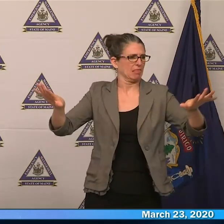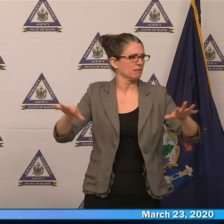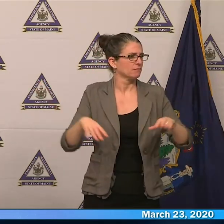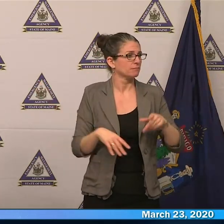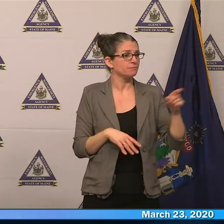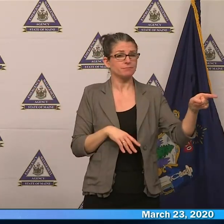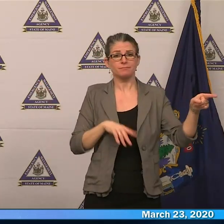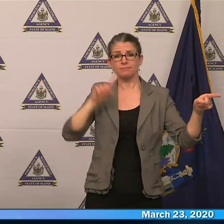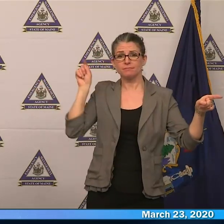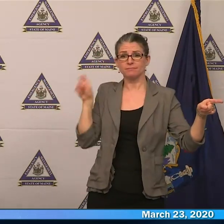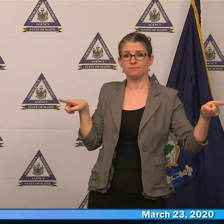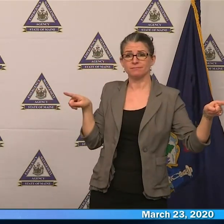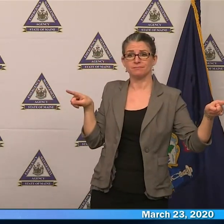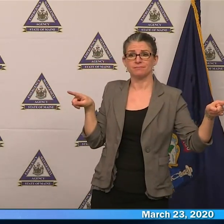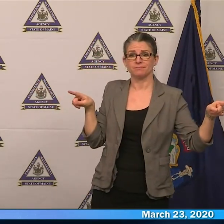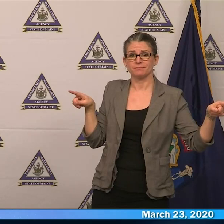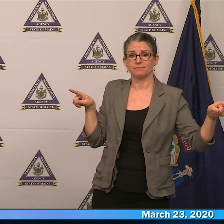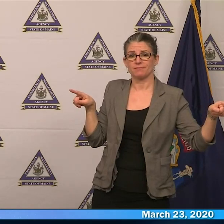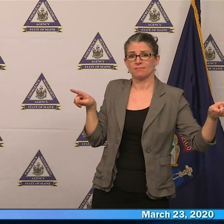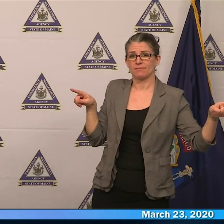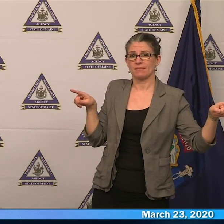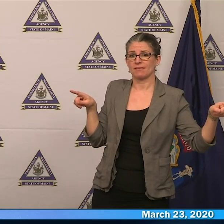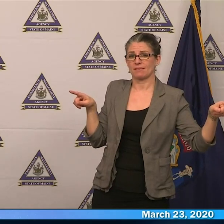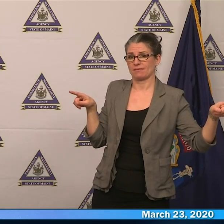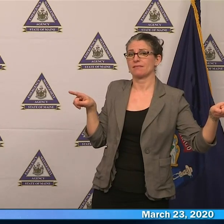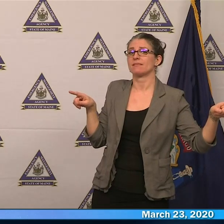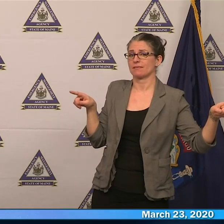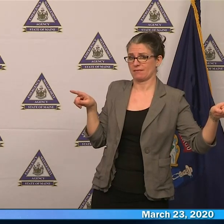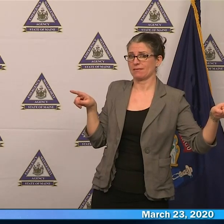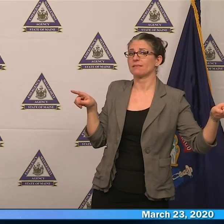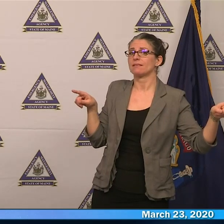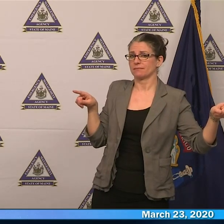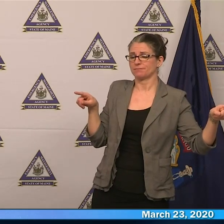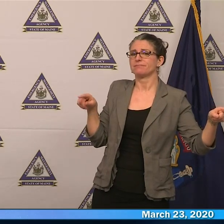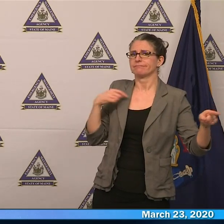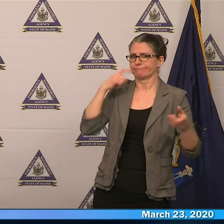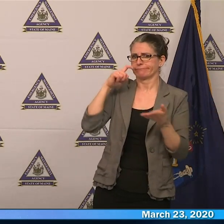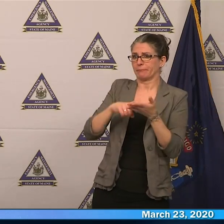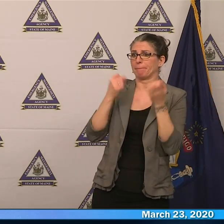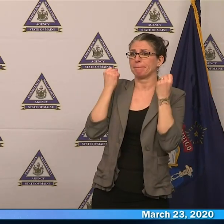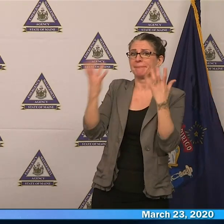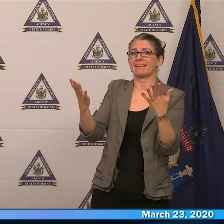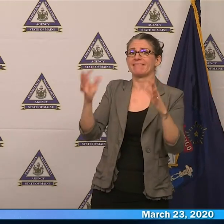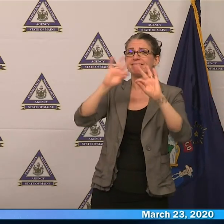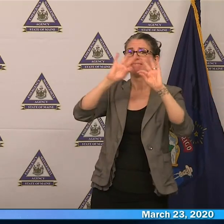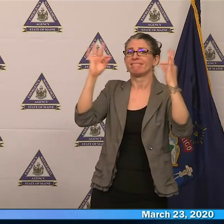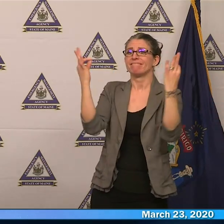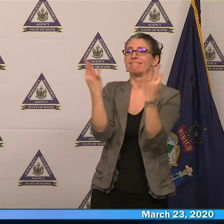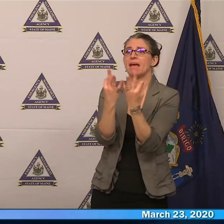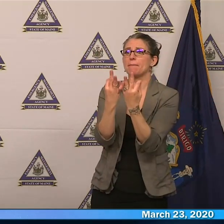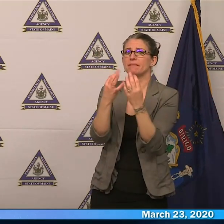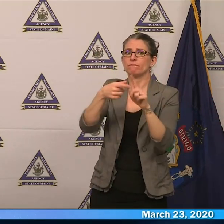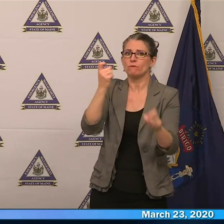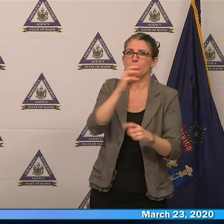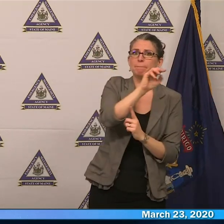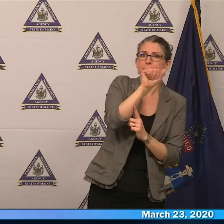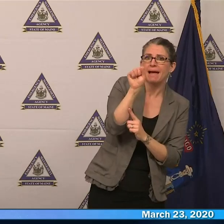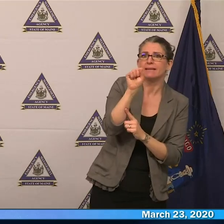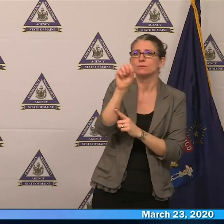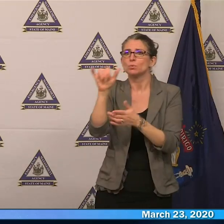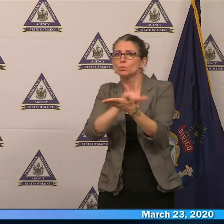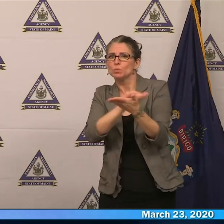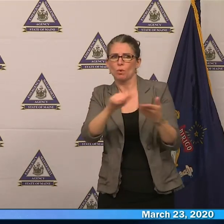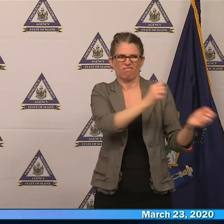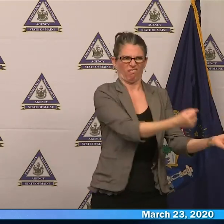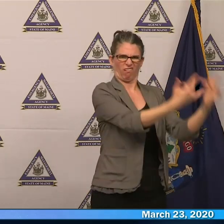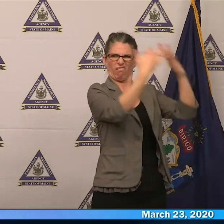lot of families coming up from Massachusetts and New York to their vacation homes or cottages and such. Is that a concern for you? And do you recommend,